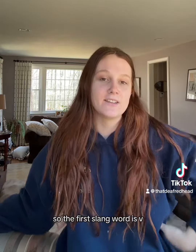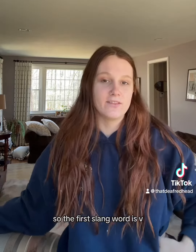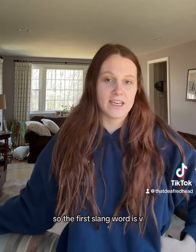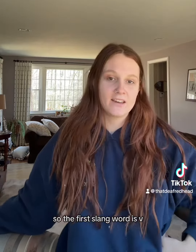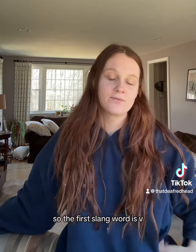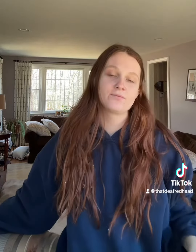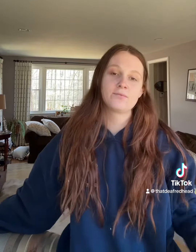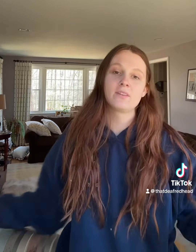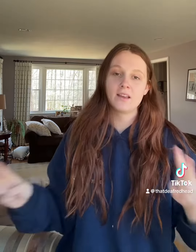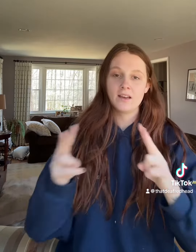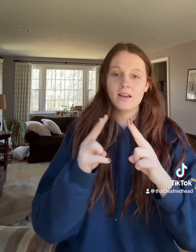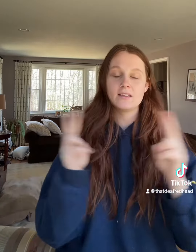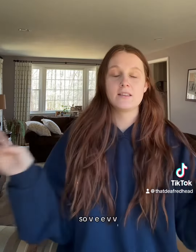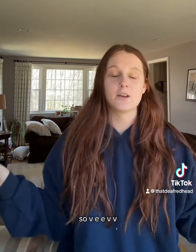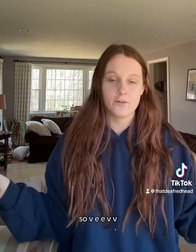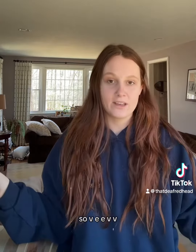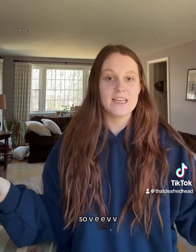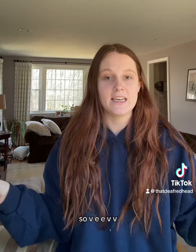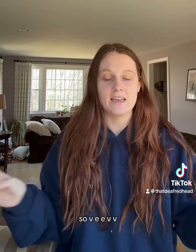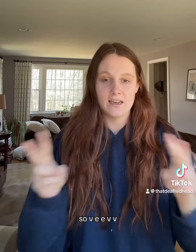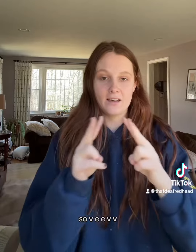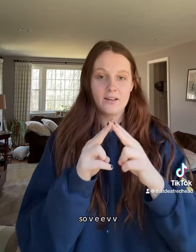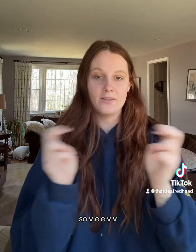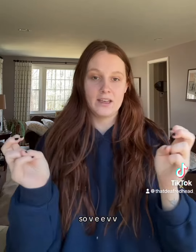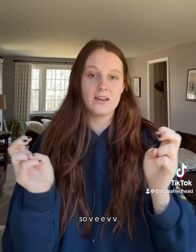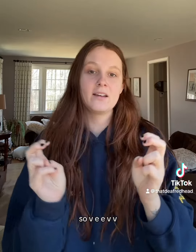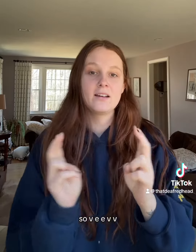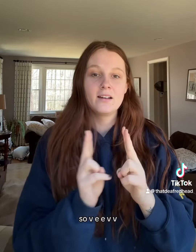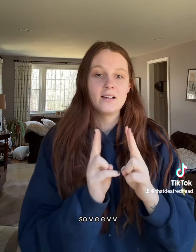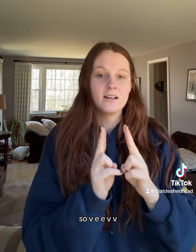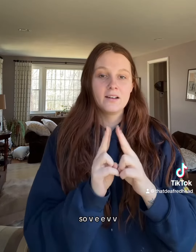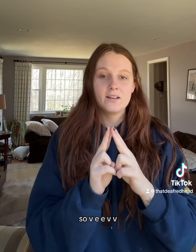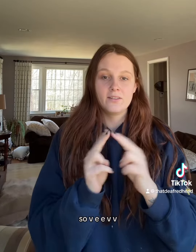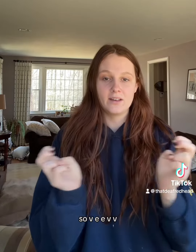V. So V-E-E, V, V.